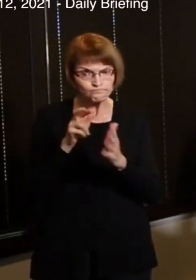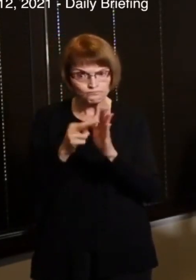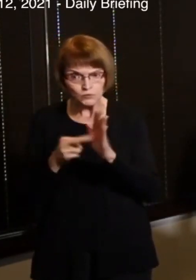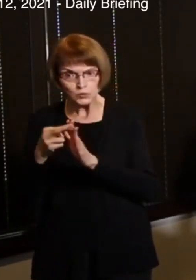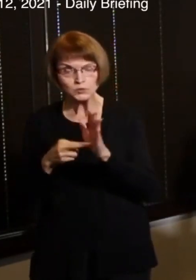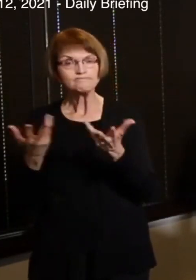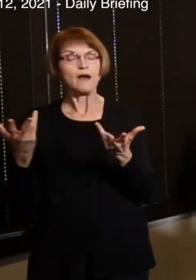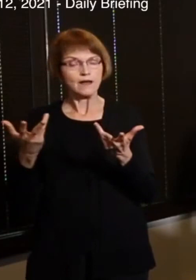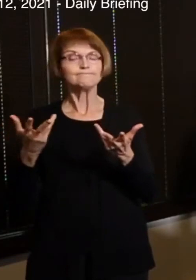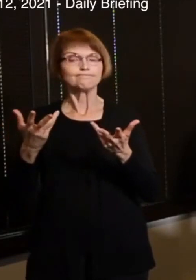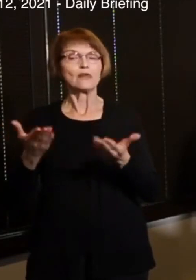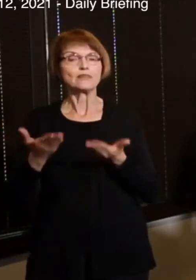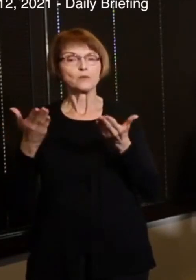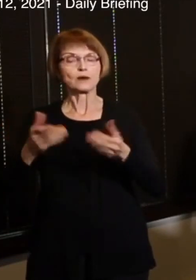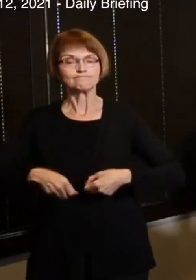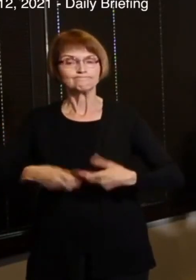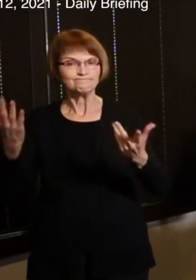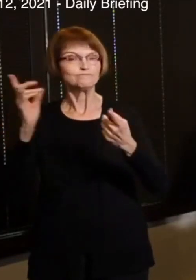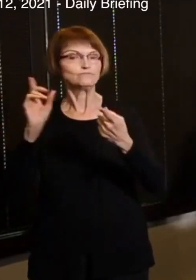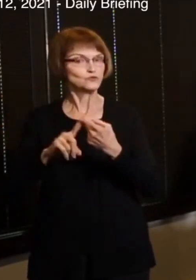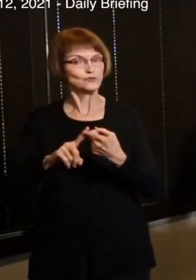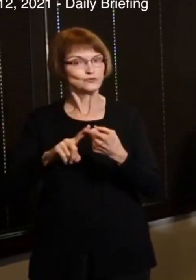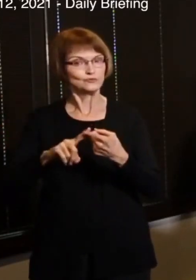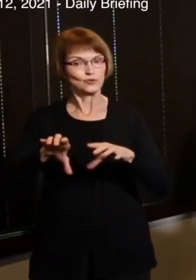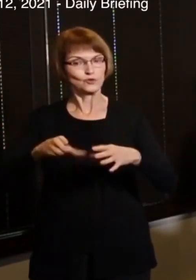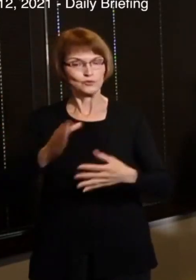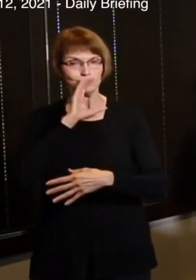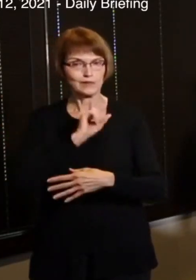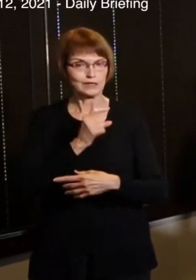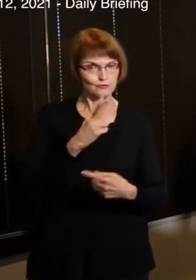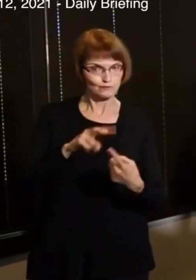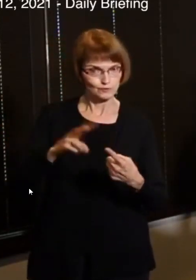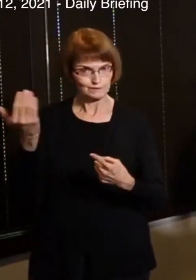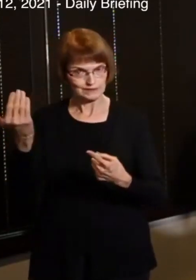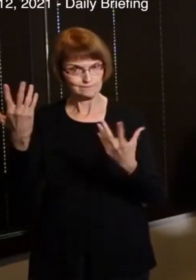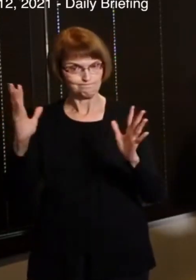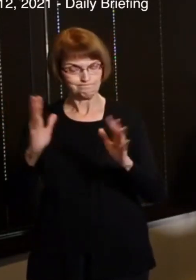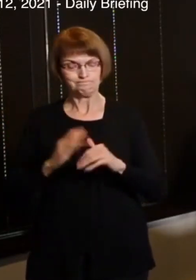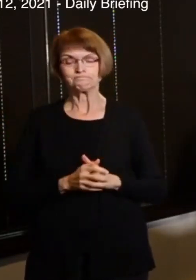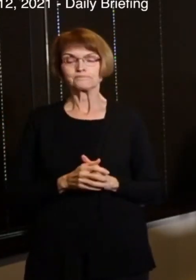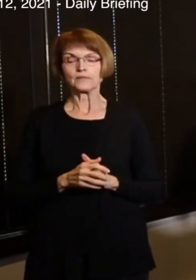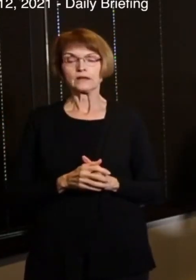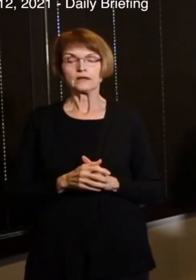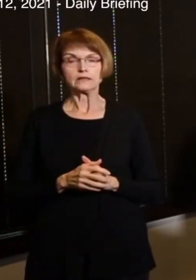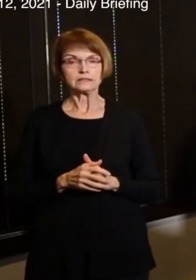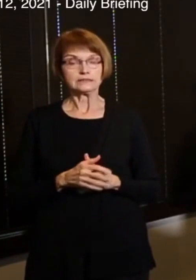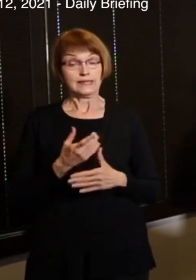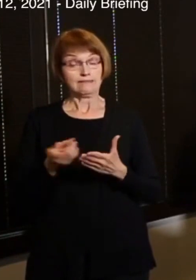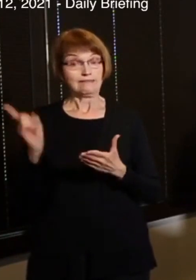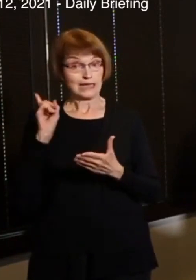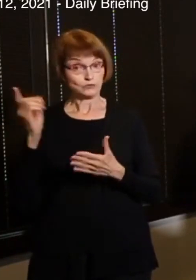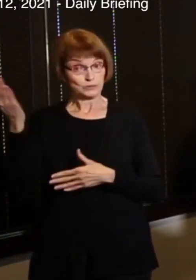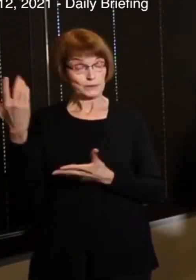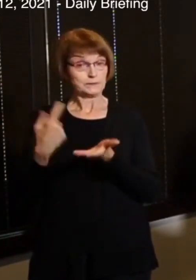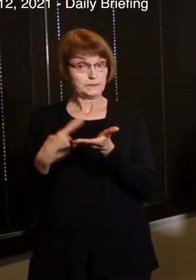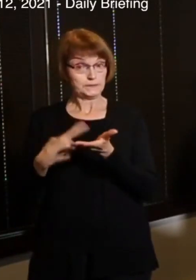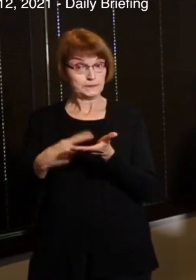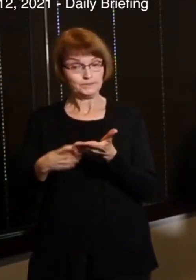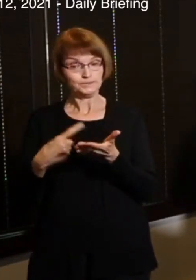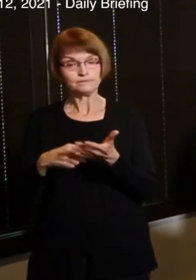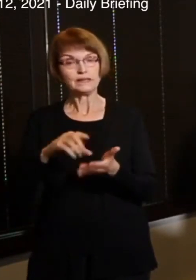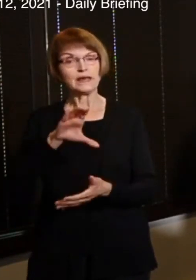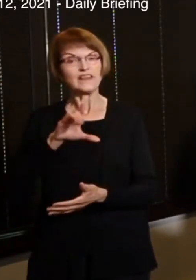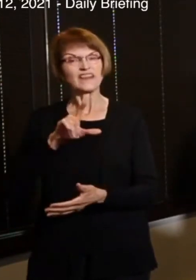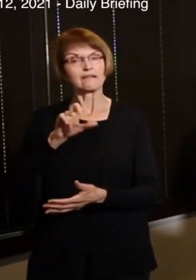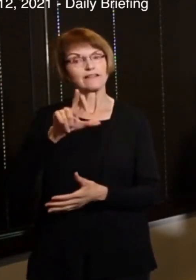vaccine be given to the 12 to 15-year-old age group. So as we discussed in last week's briefing, the clinical trials